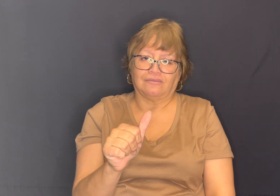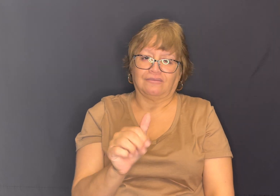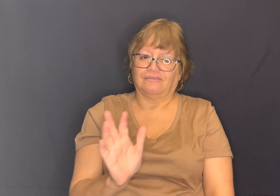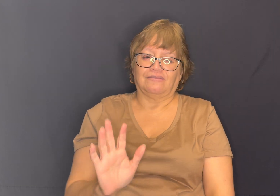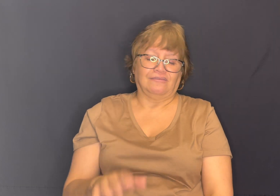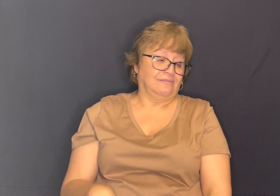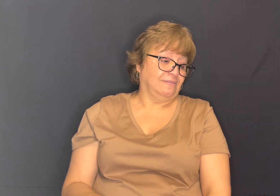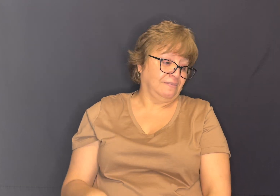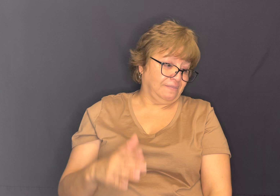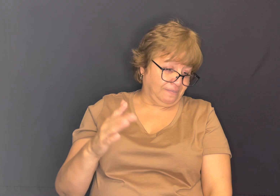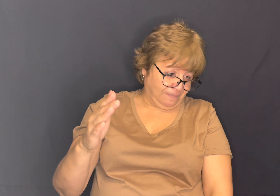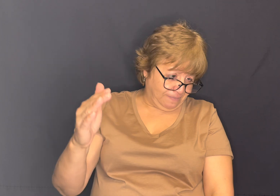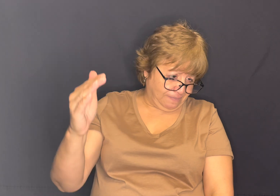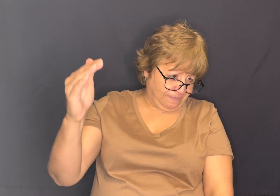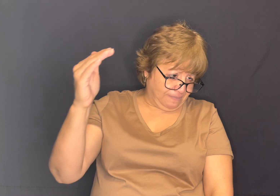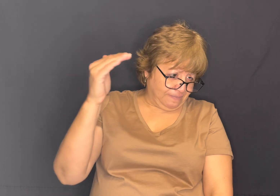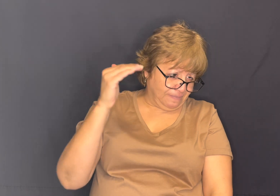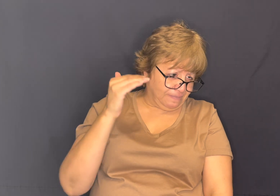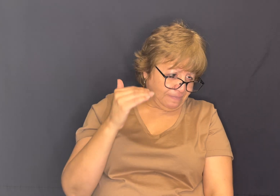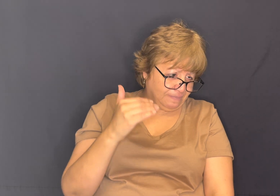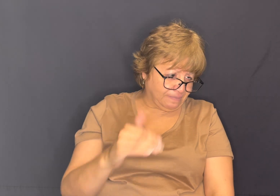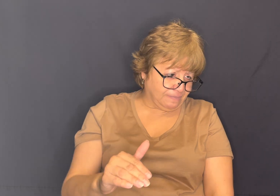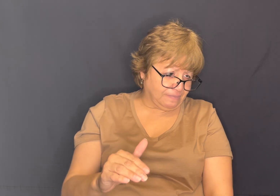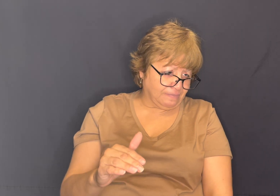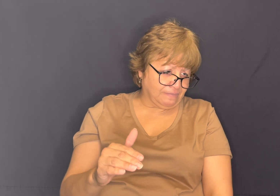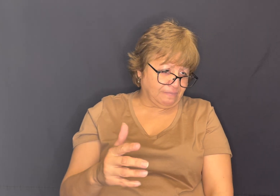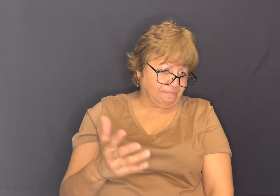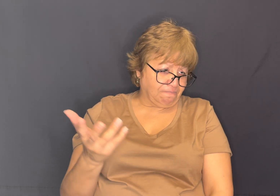Yeah, that's my advice to you. Don't.